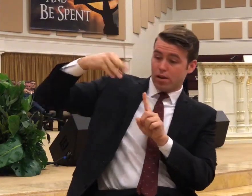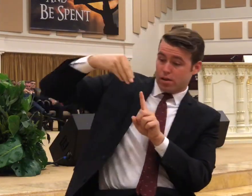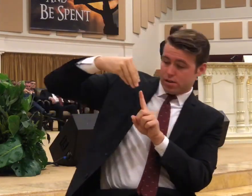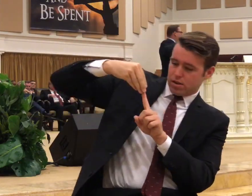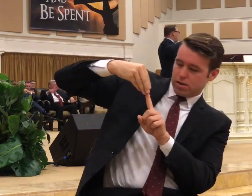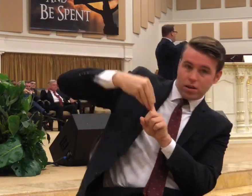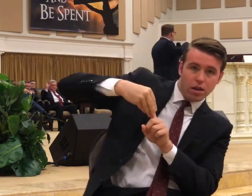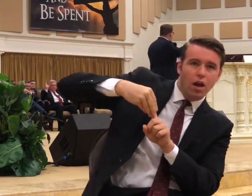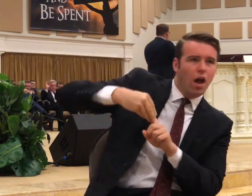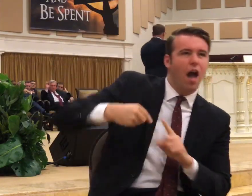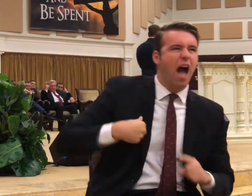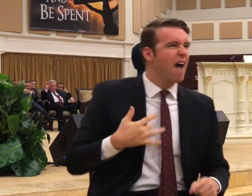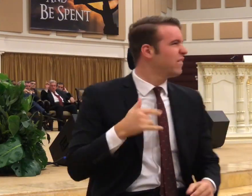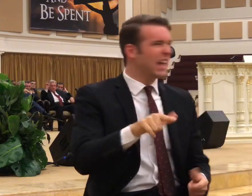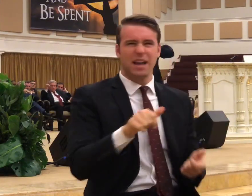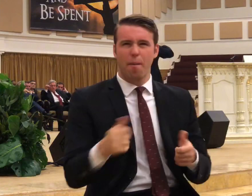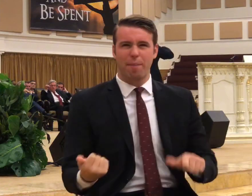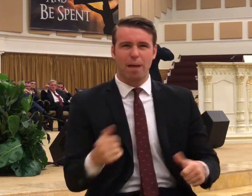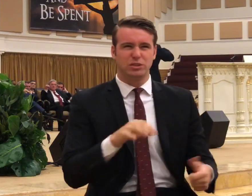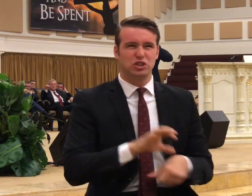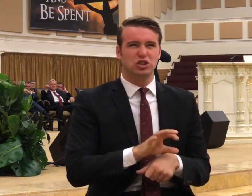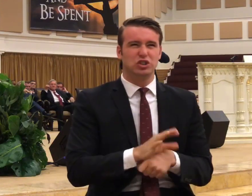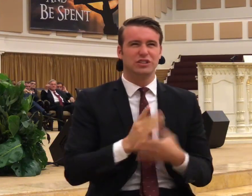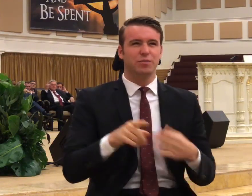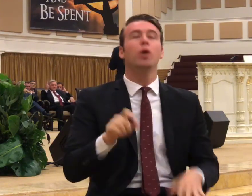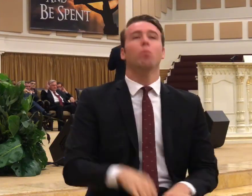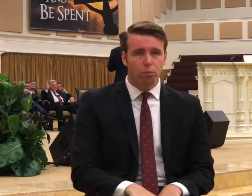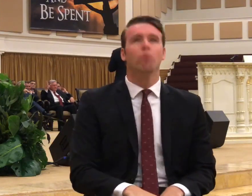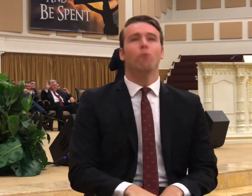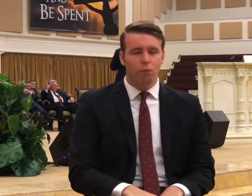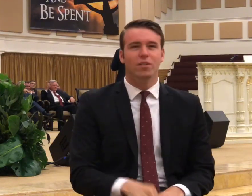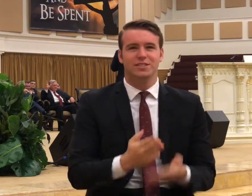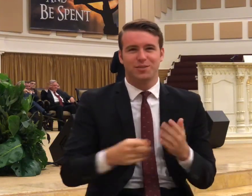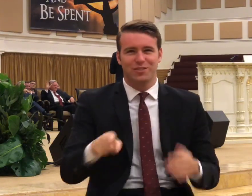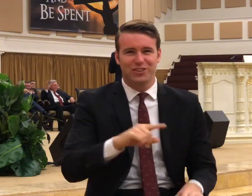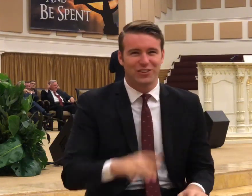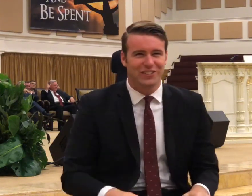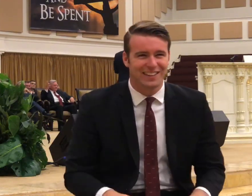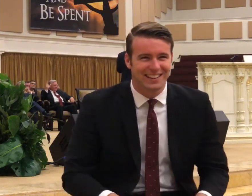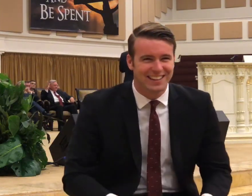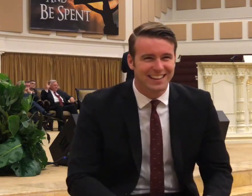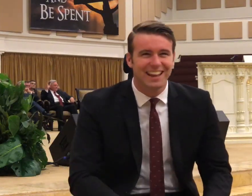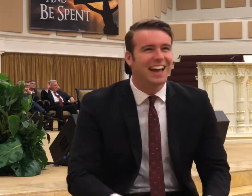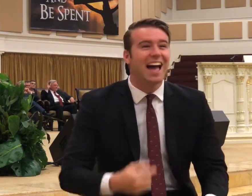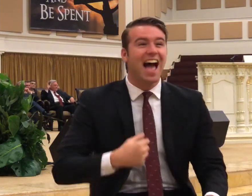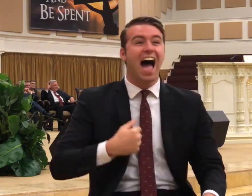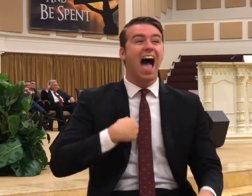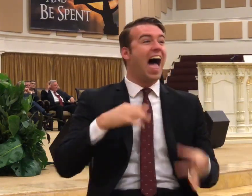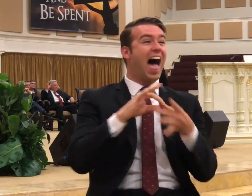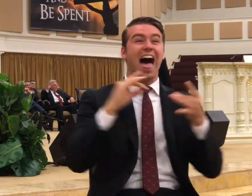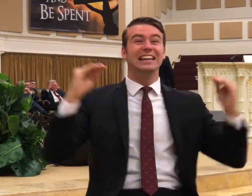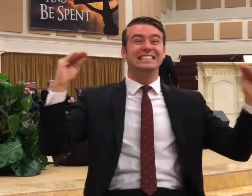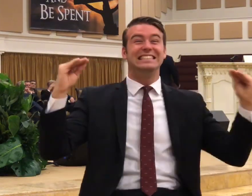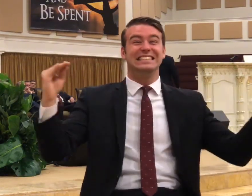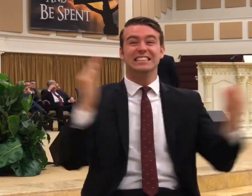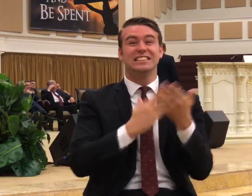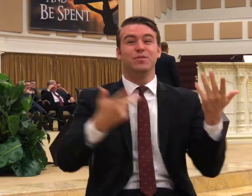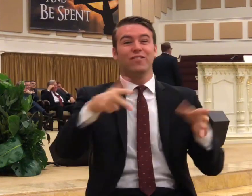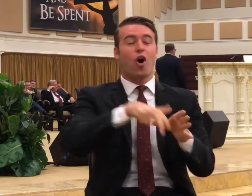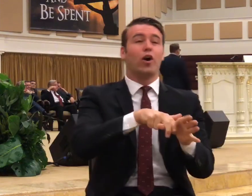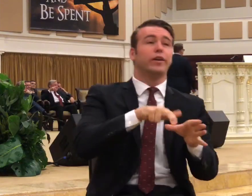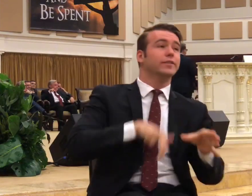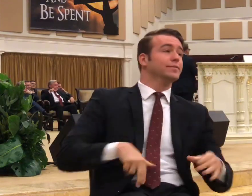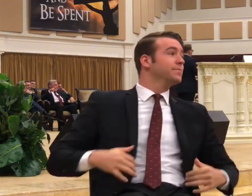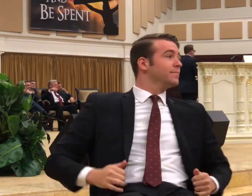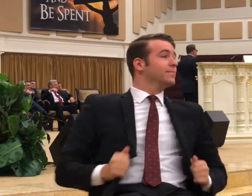come say spirit. I feel like I'm at a Baptist church right now because some of you are nodding at me. I shouldn't have said I was going to teach because some of